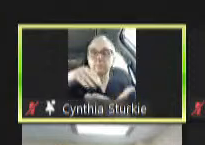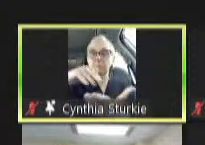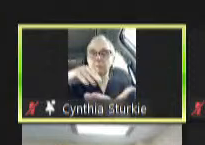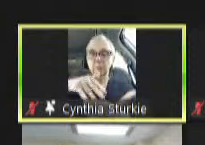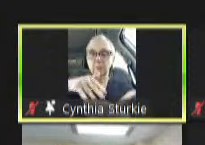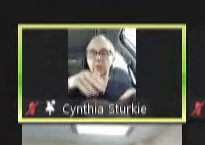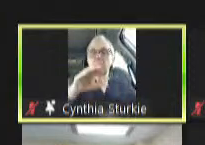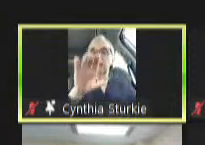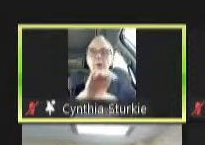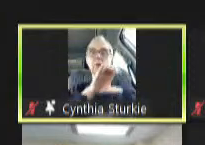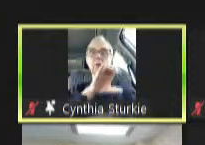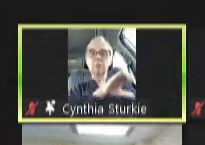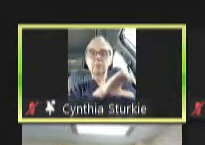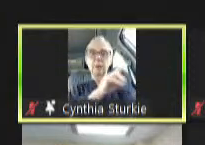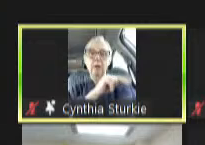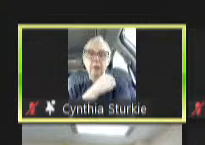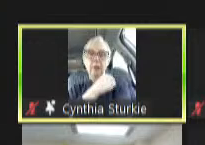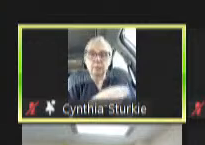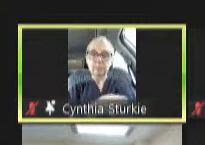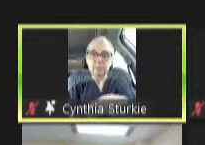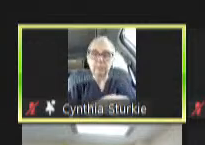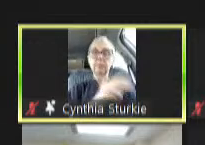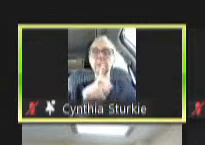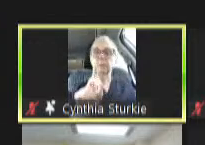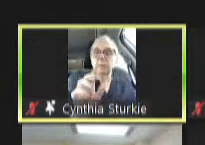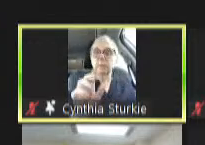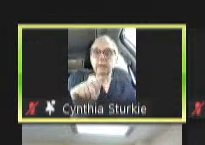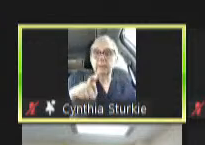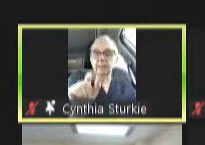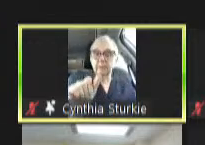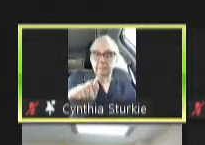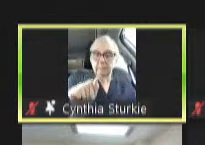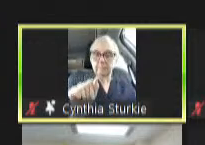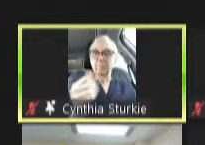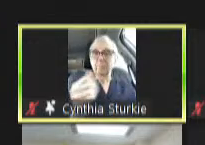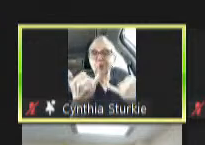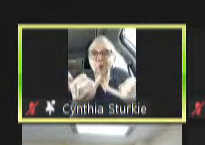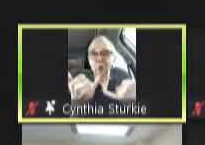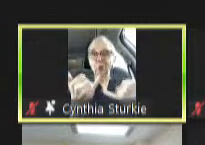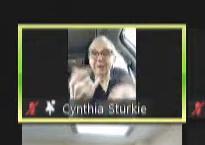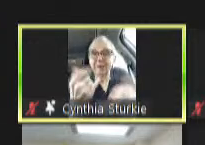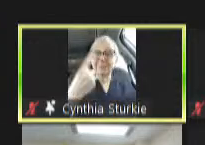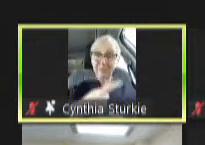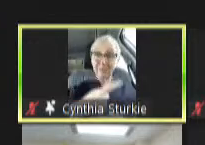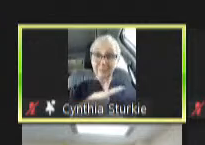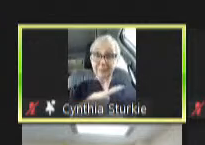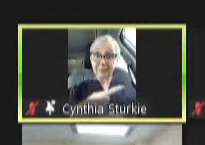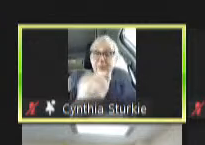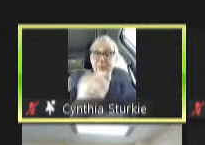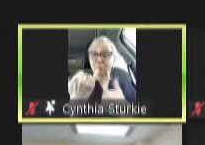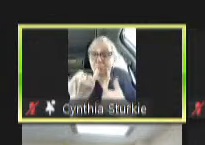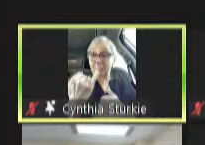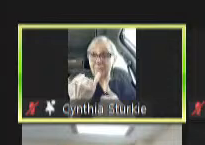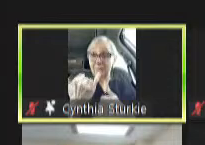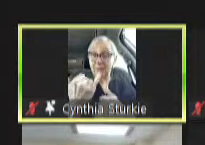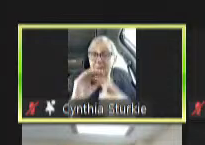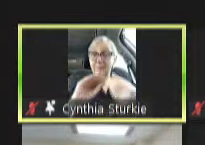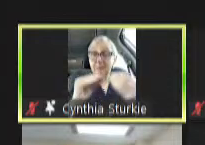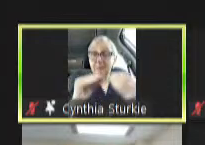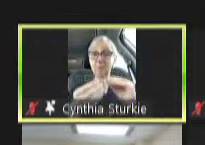Colorado's hospitalization data. This is data that is current as of today. So today's hospital number is